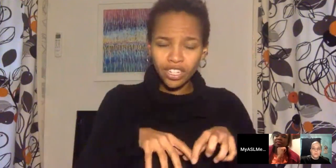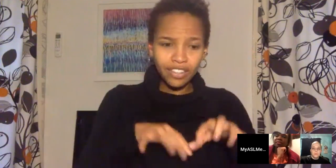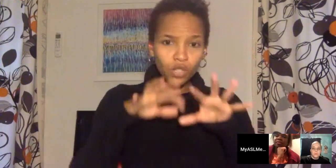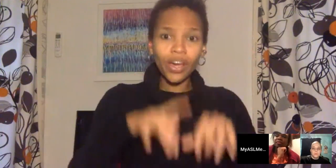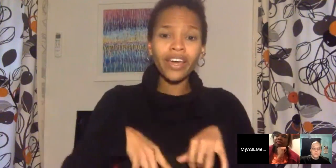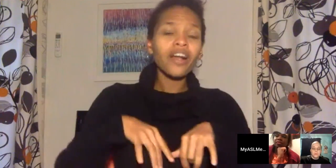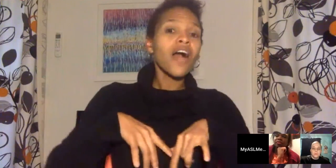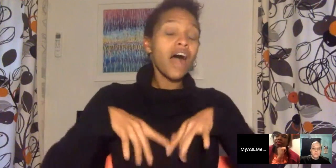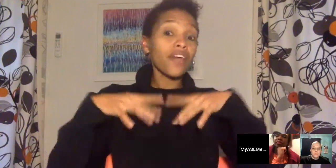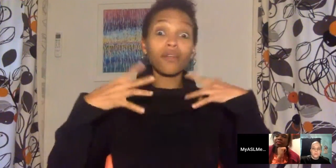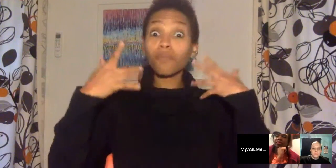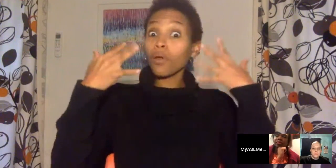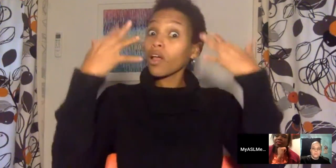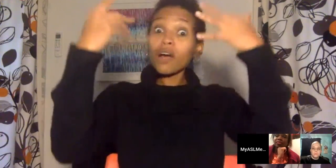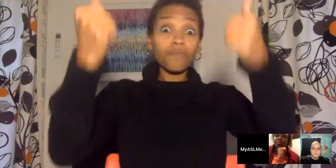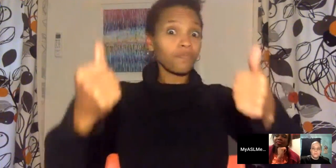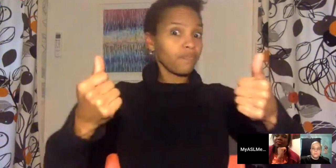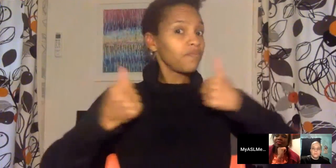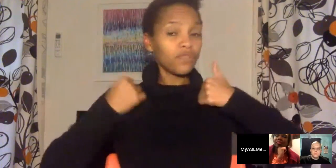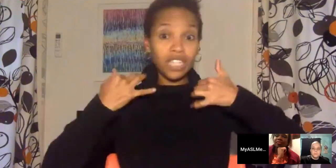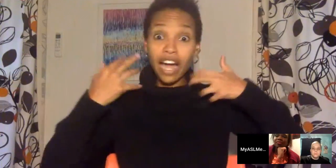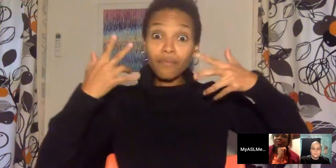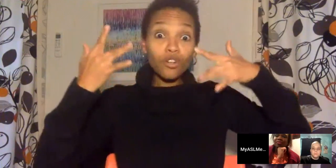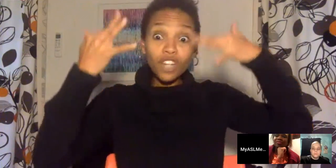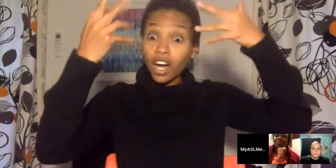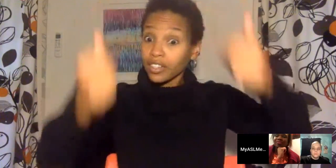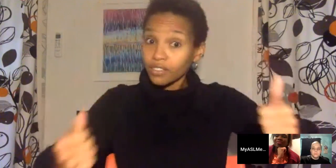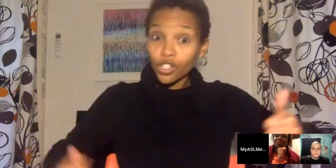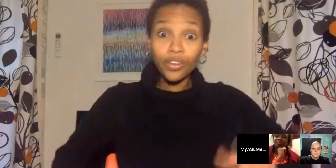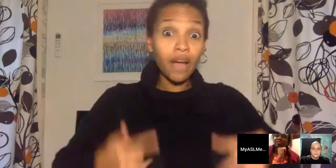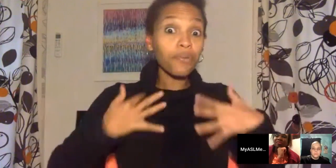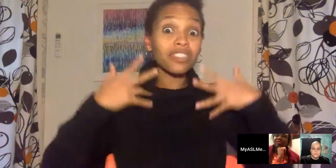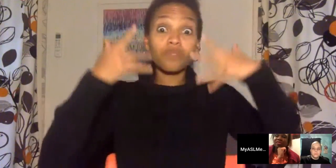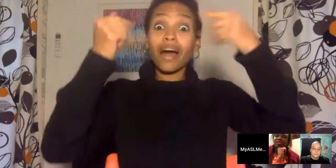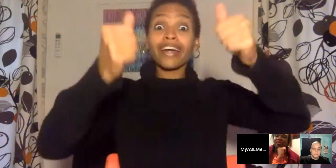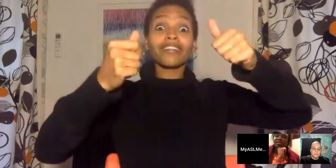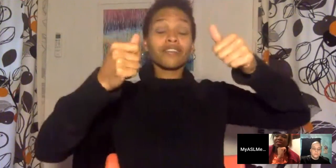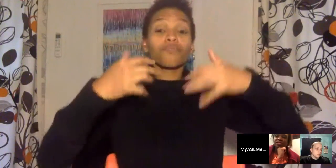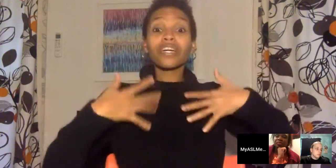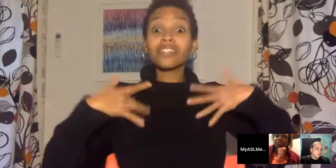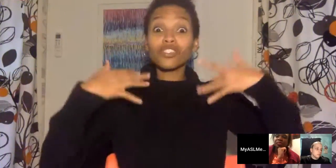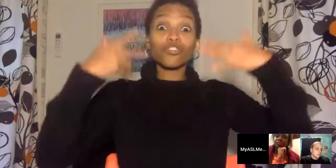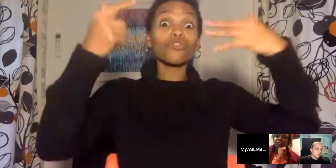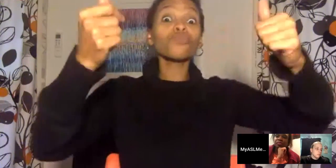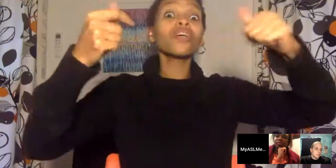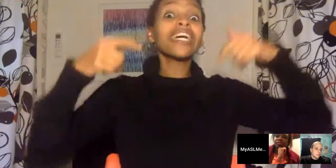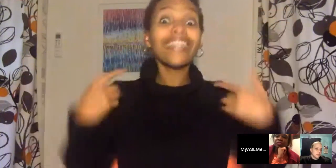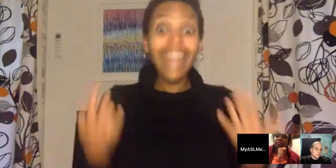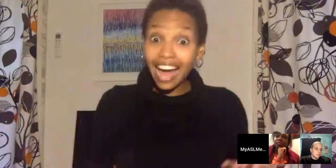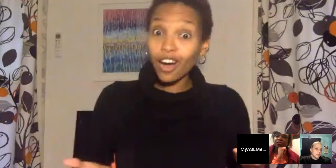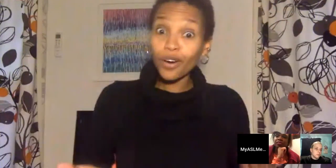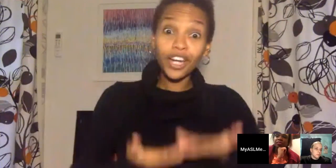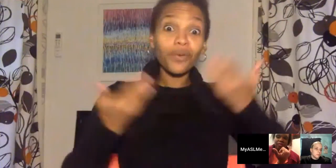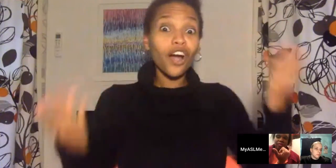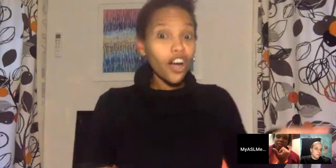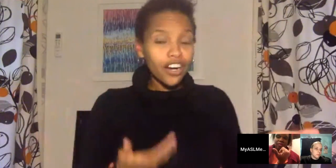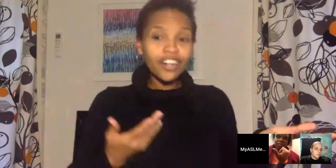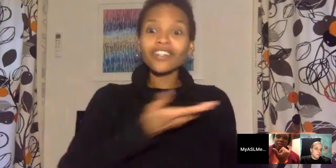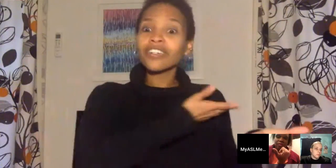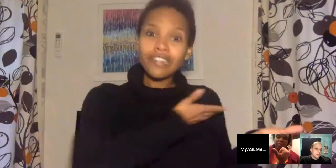this way, and then time moved on. So, and that brings us to now. Here we are. I'm